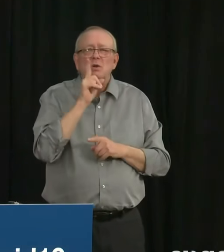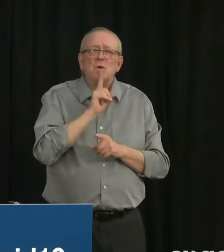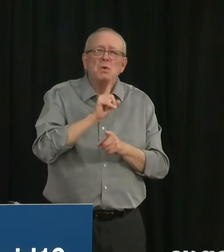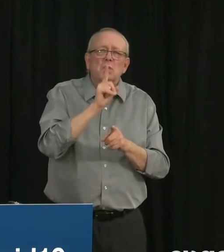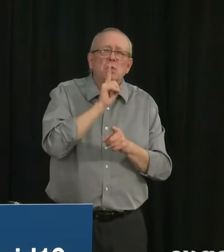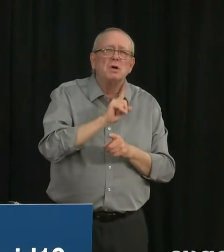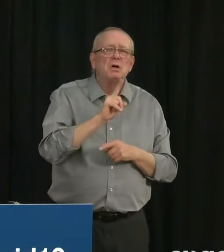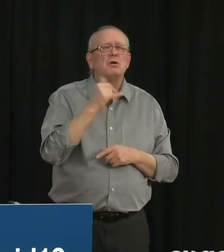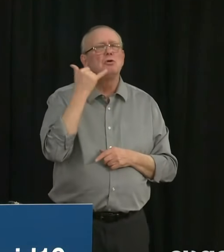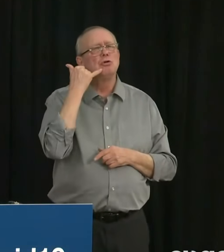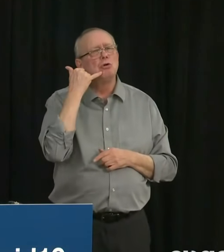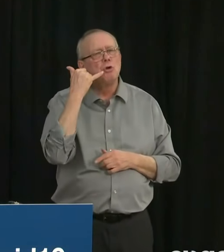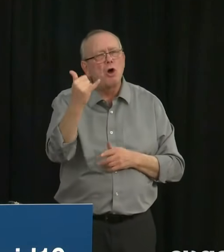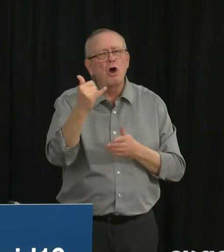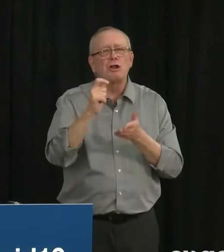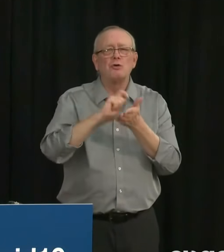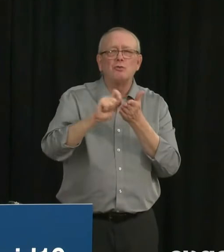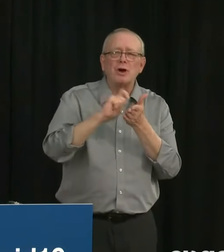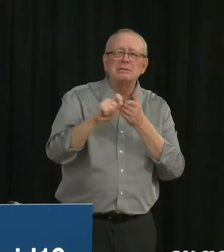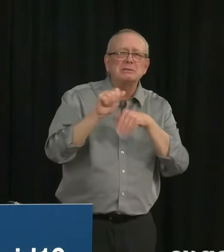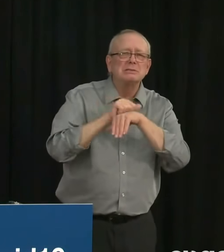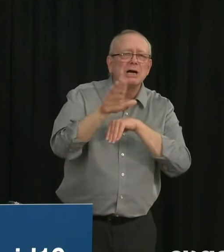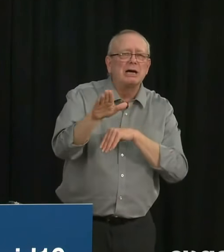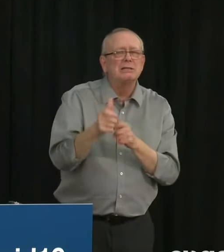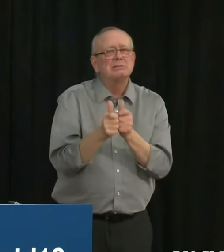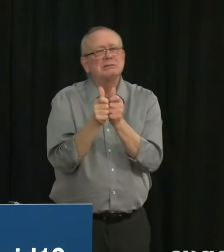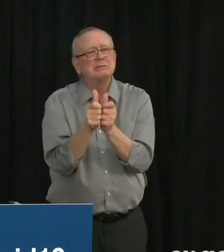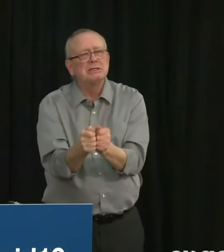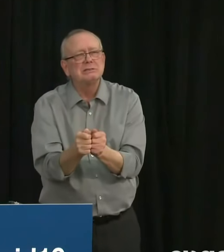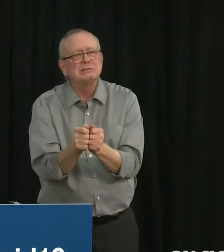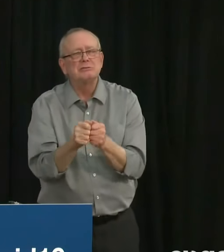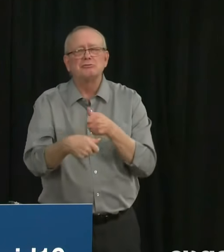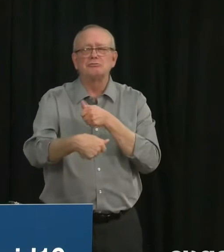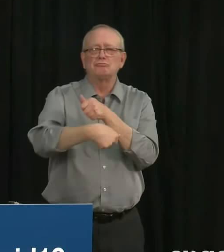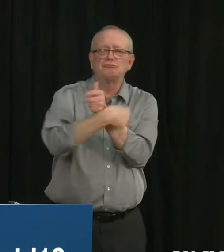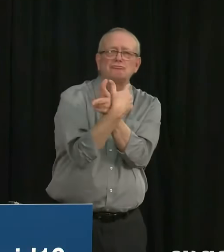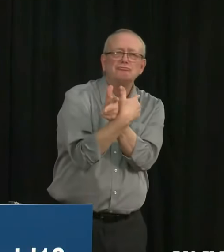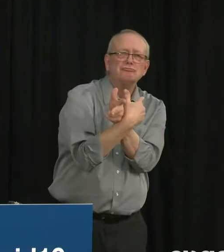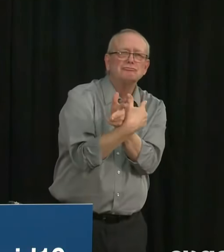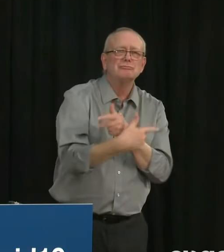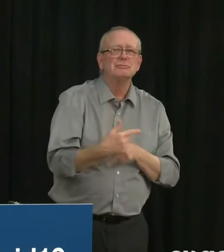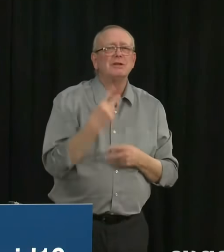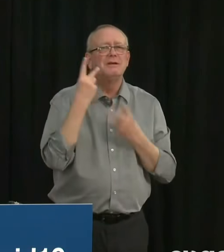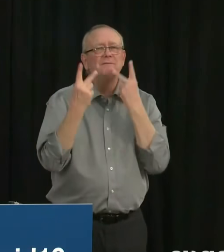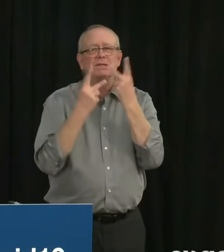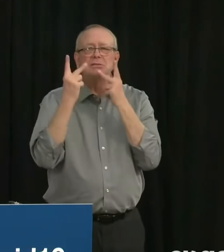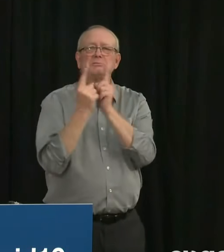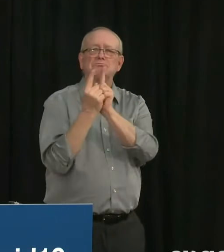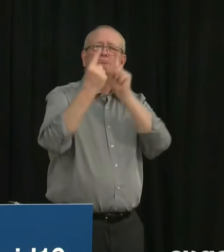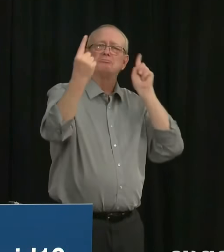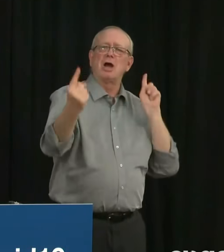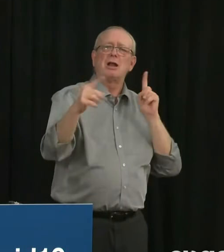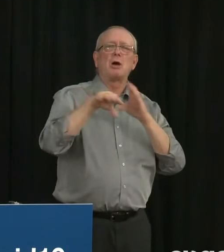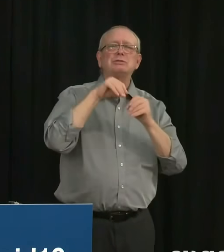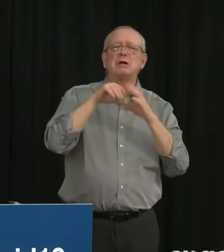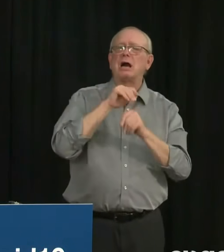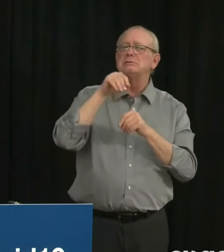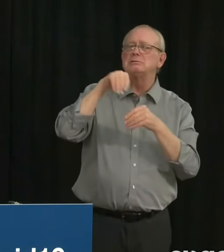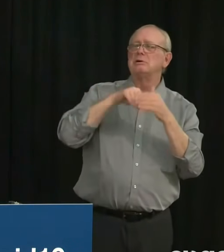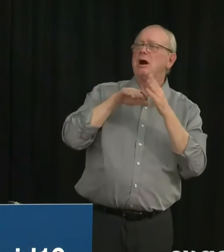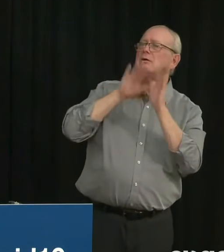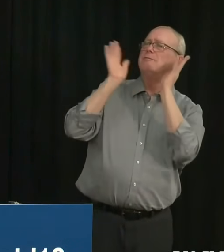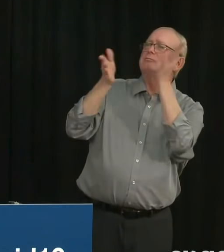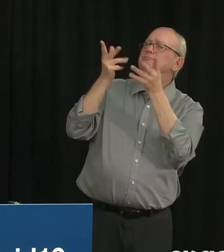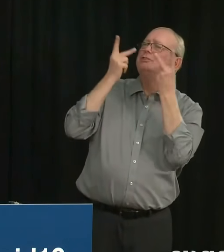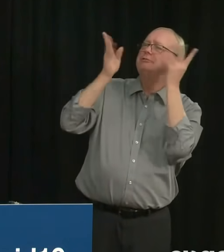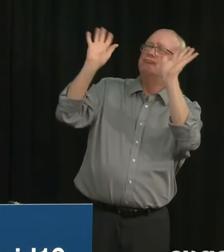them, writing them, sending text messages, and visiting outdoors. The more we do that, and the more that each of us goes the extra